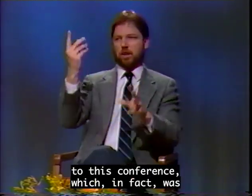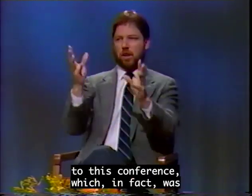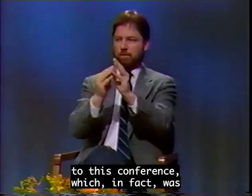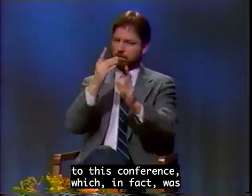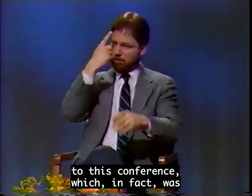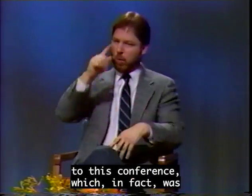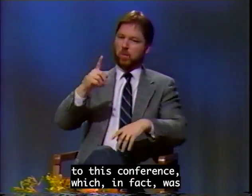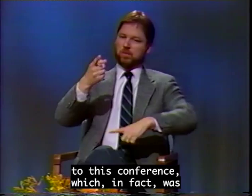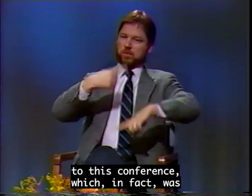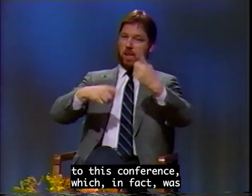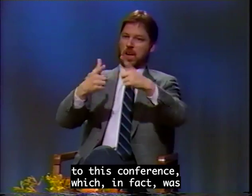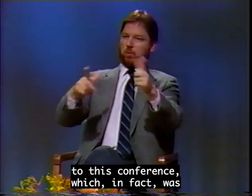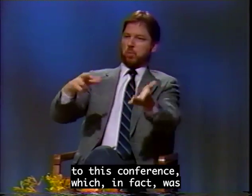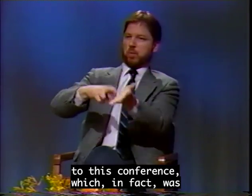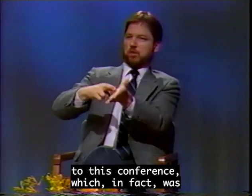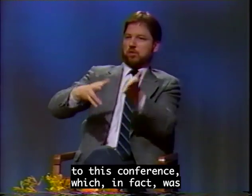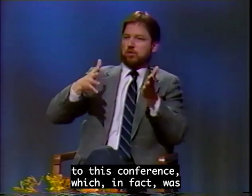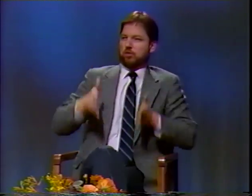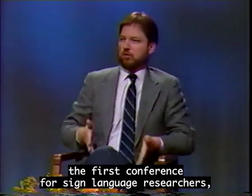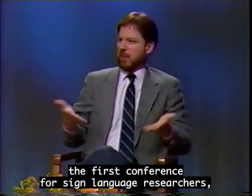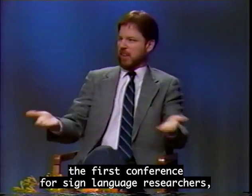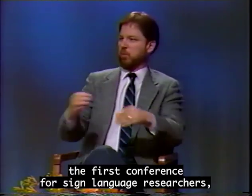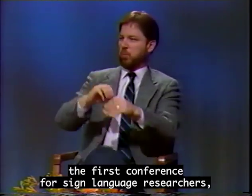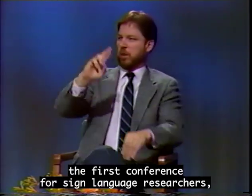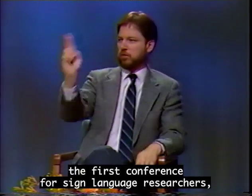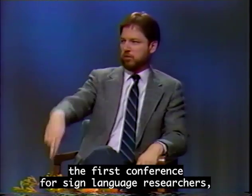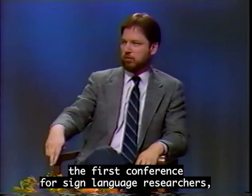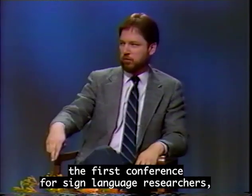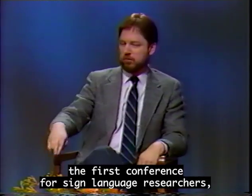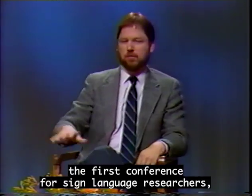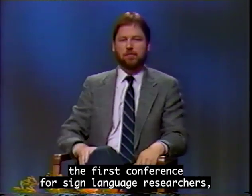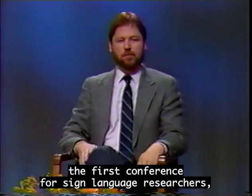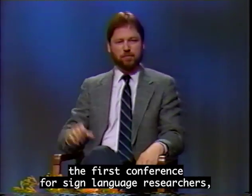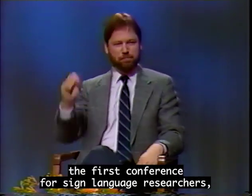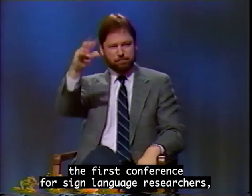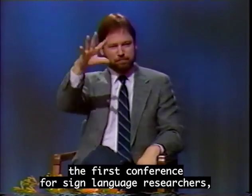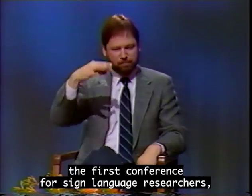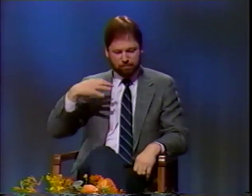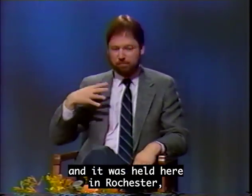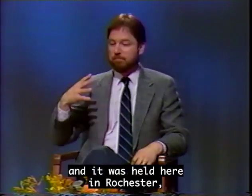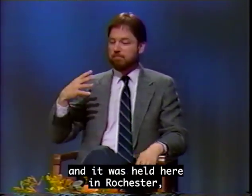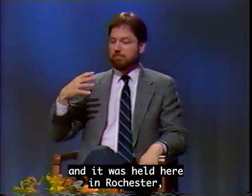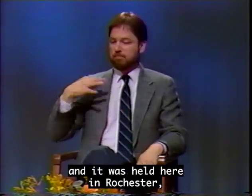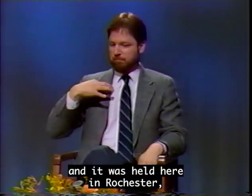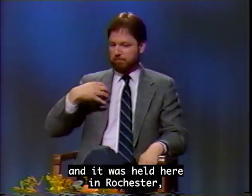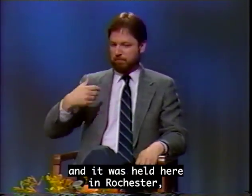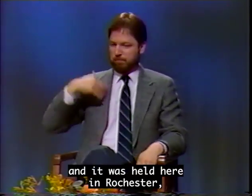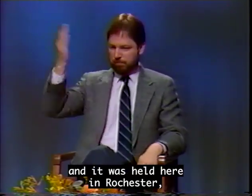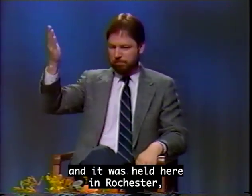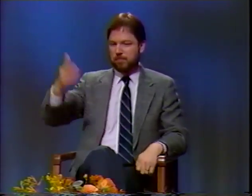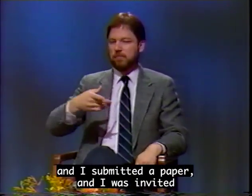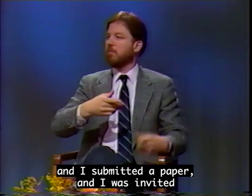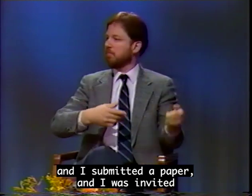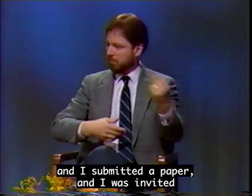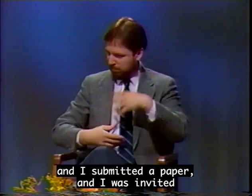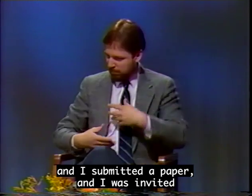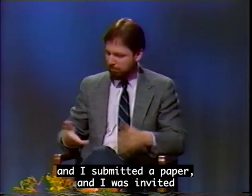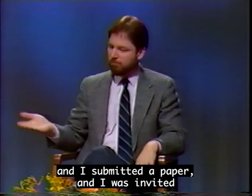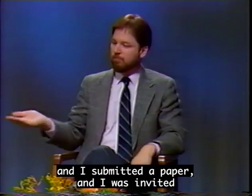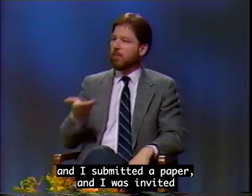to this conference, which in fact was the first conference for sign language researchers, and it was held here in Rochester. And I submitted